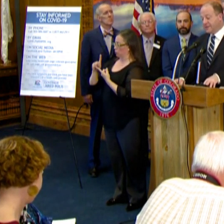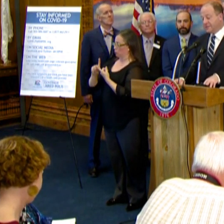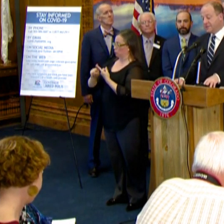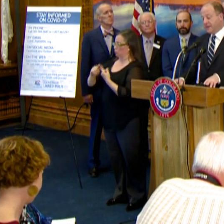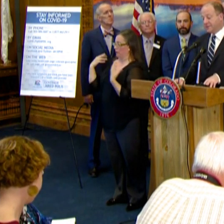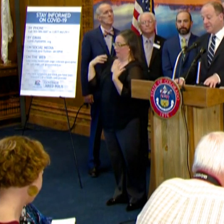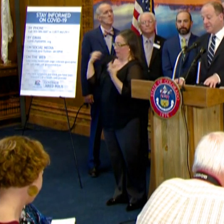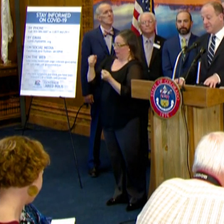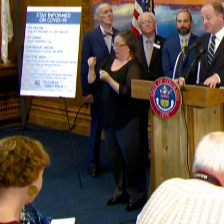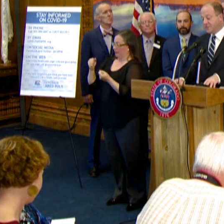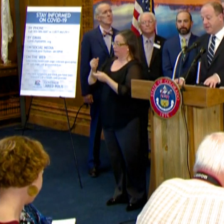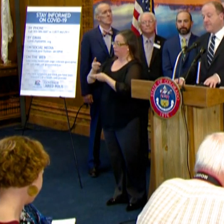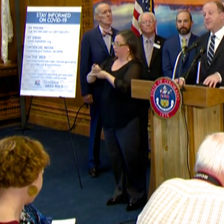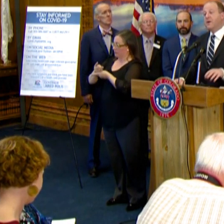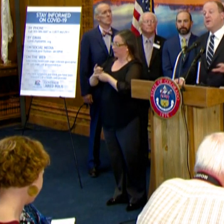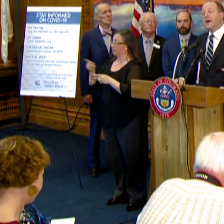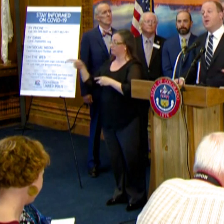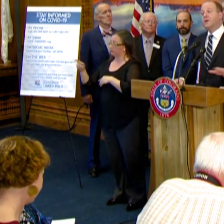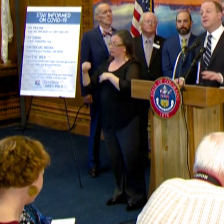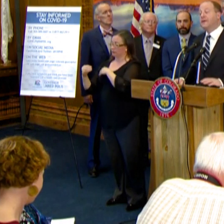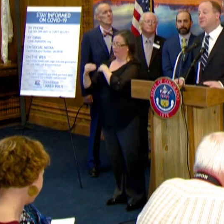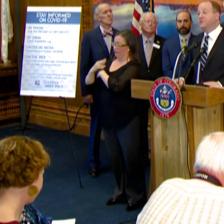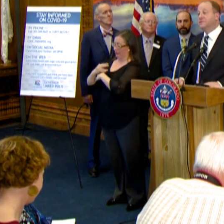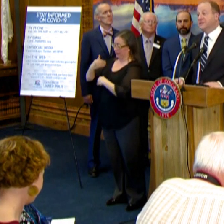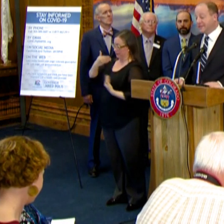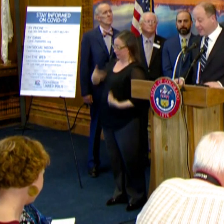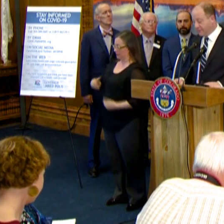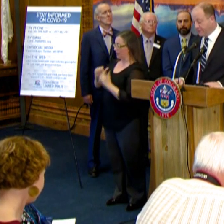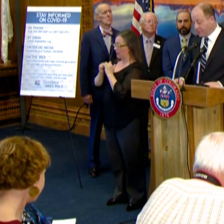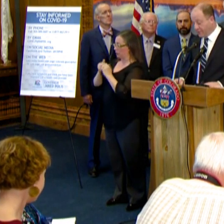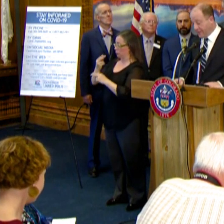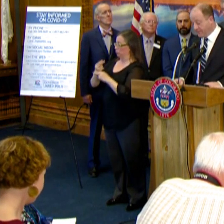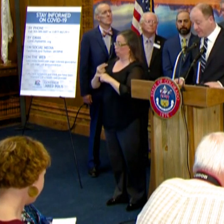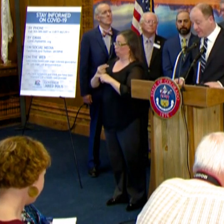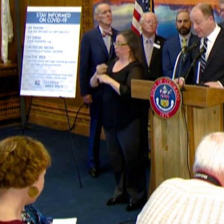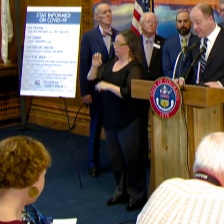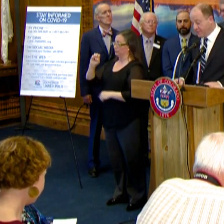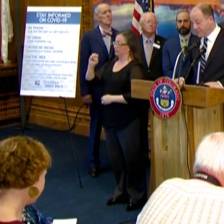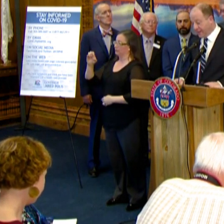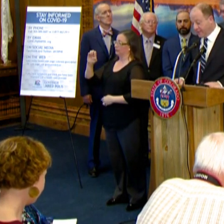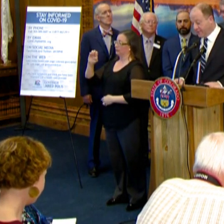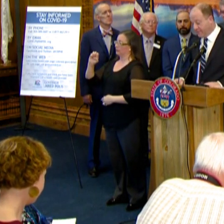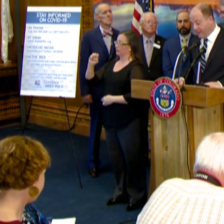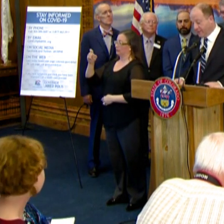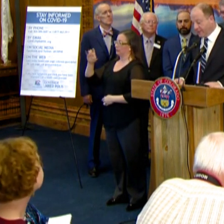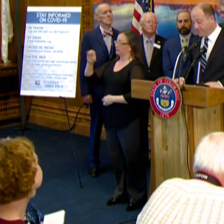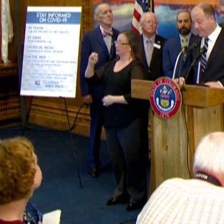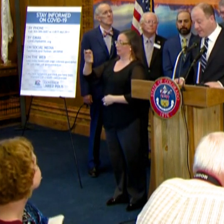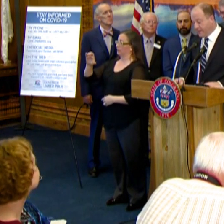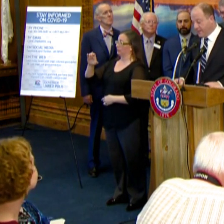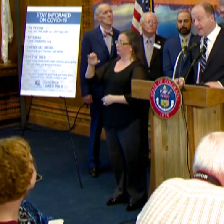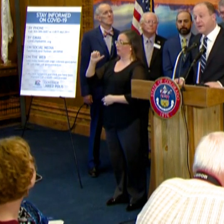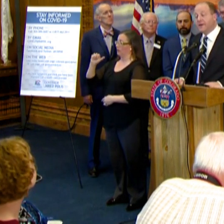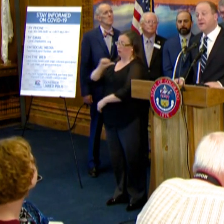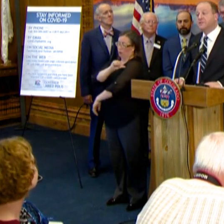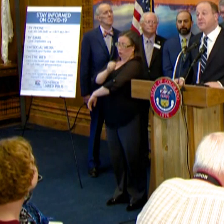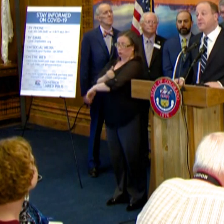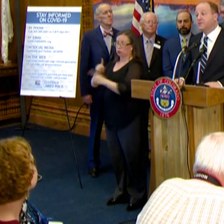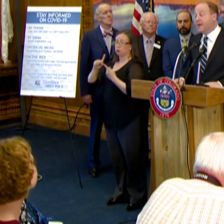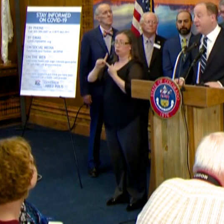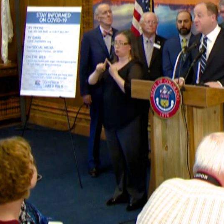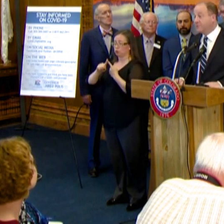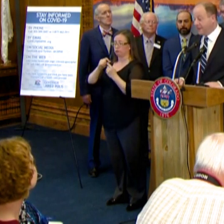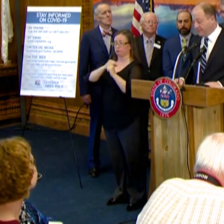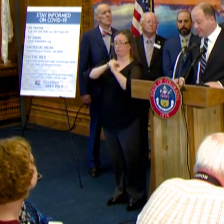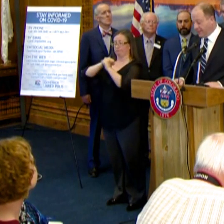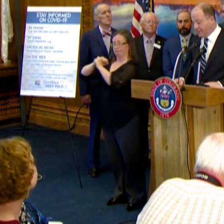critical policy decisions on how we can best use executive authority to protect the public. They are some of the